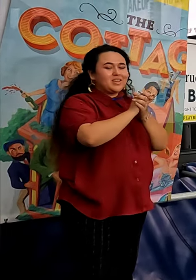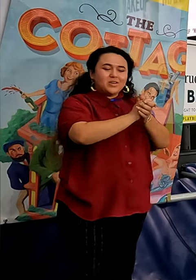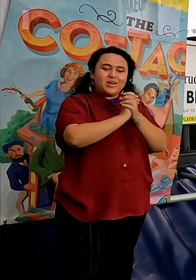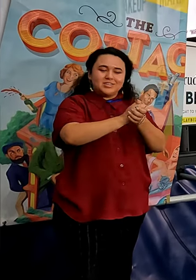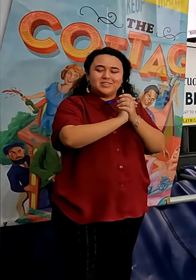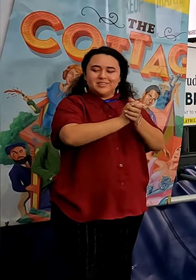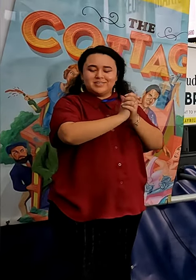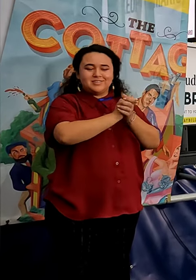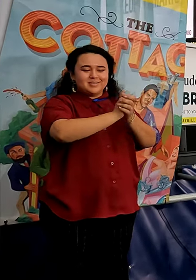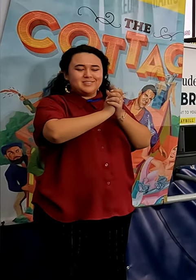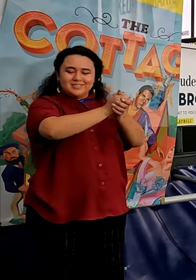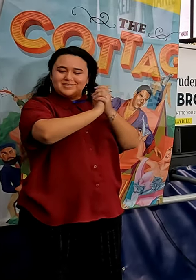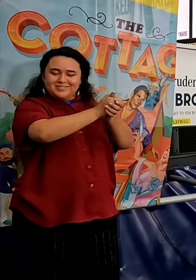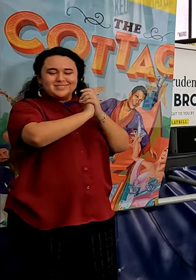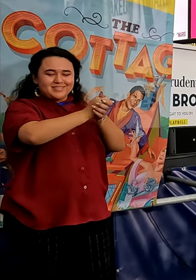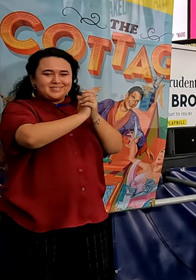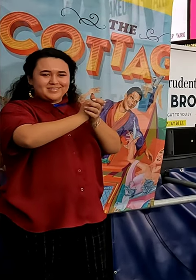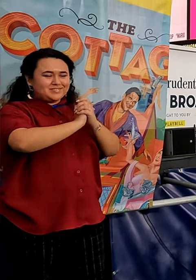congratulations.